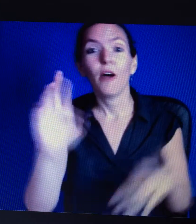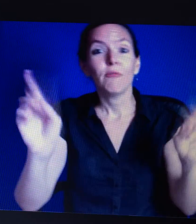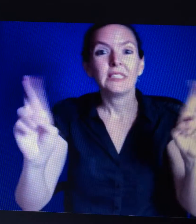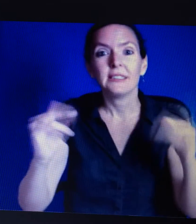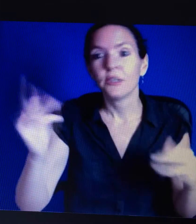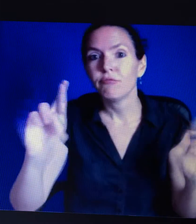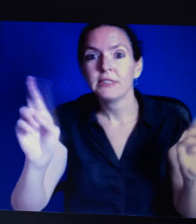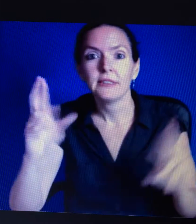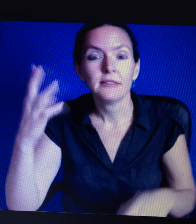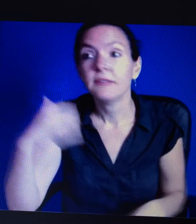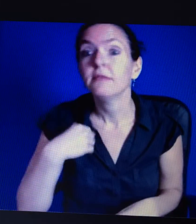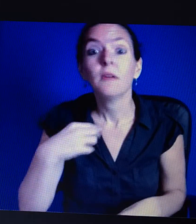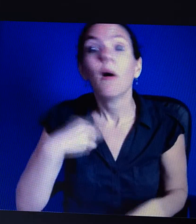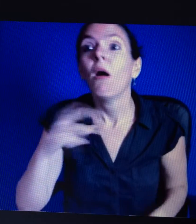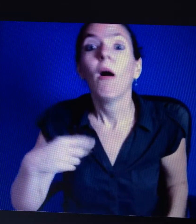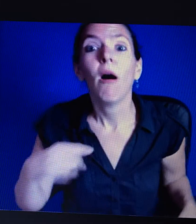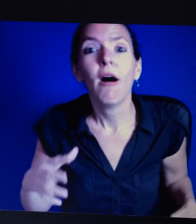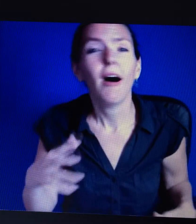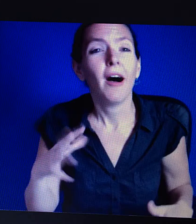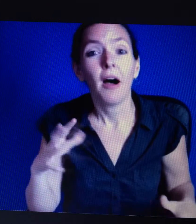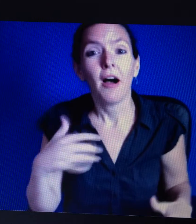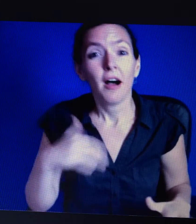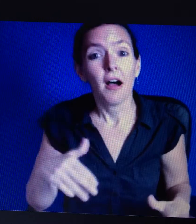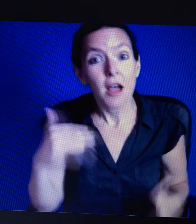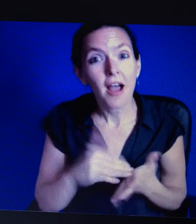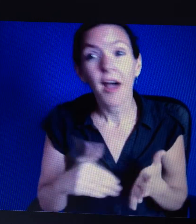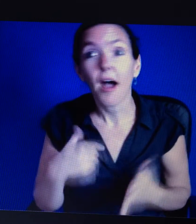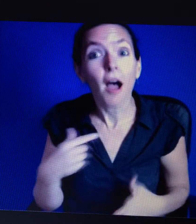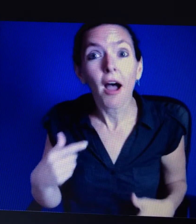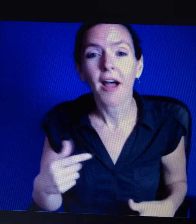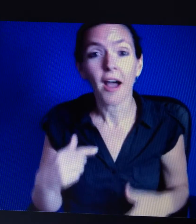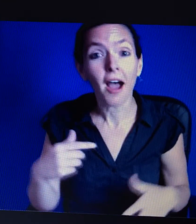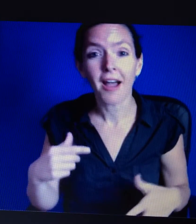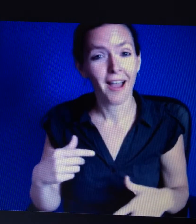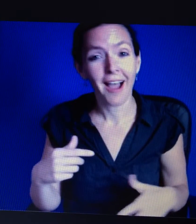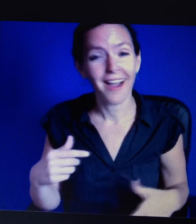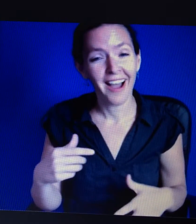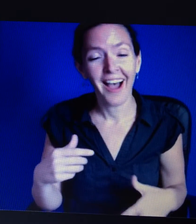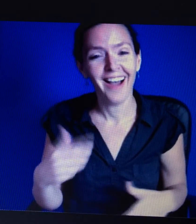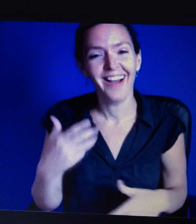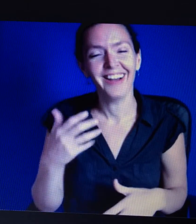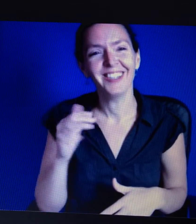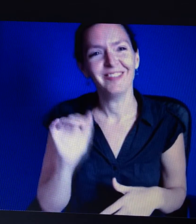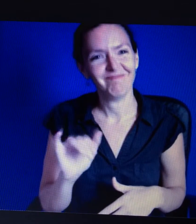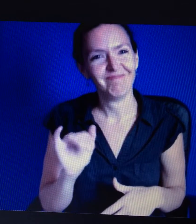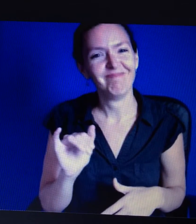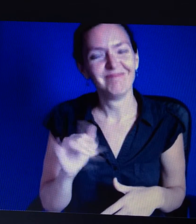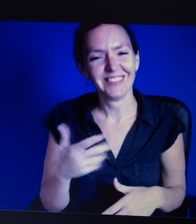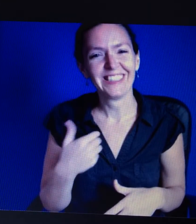you wouldn't do that. Are you ready? Are you ready? Are you ready? I'm just again and again and again.